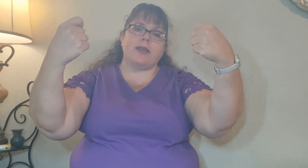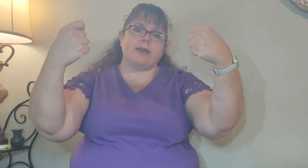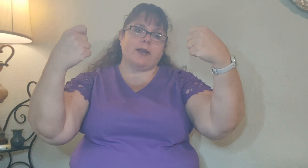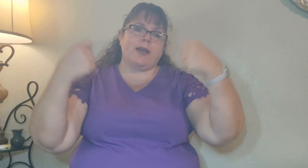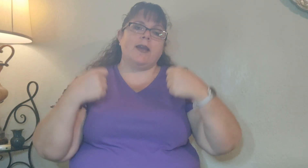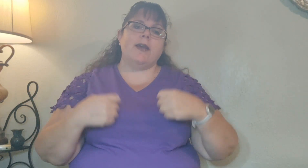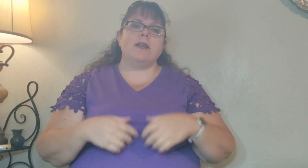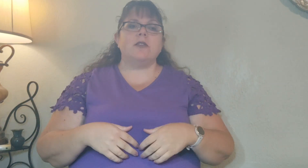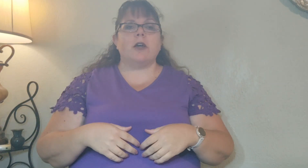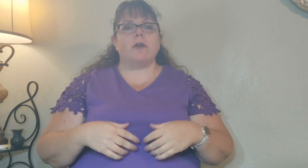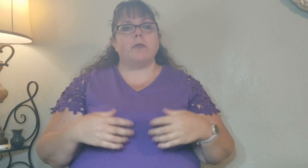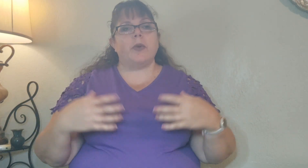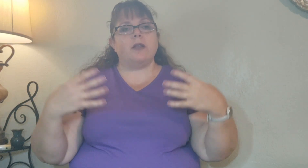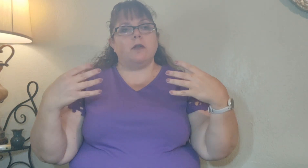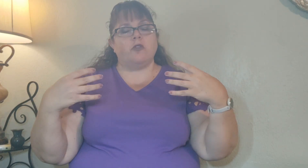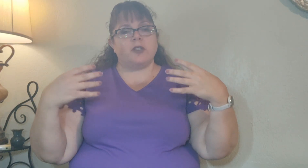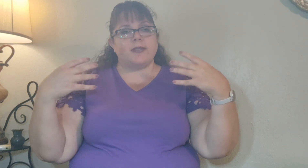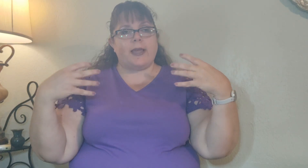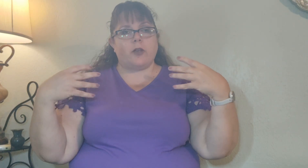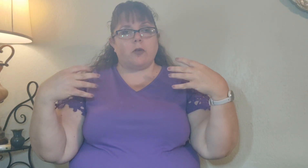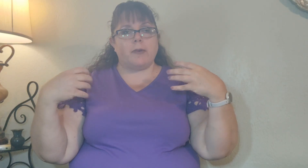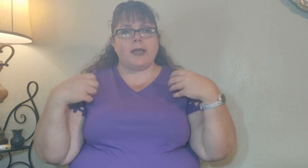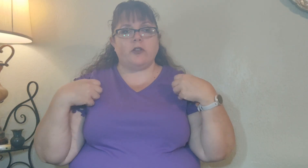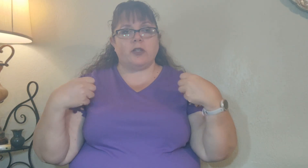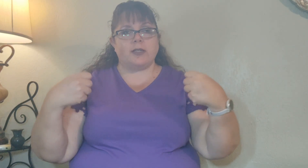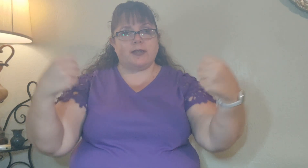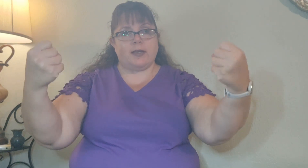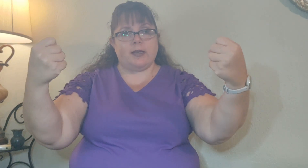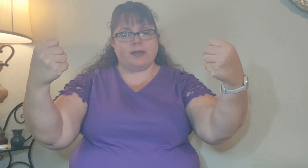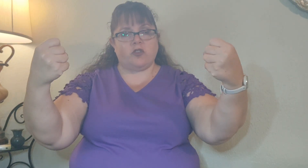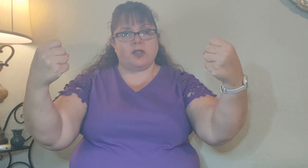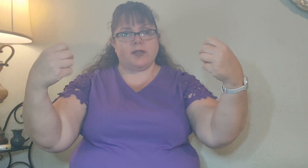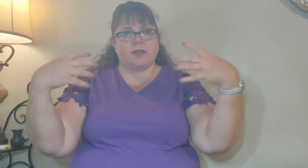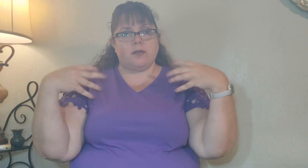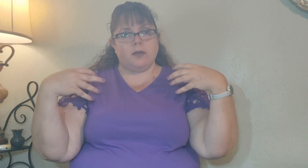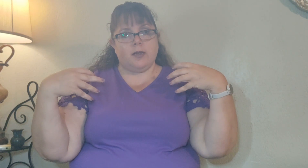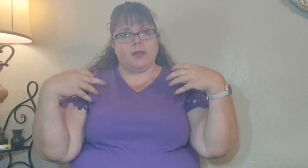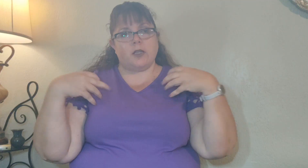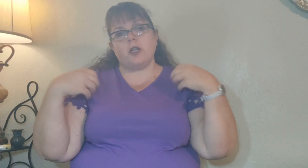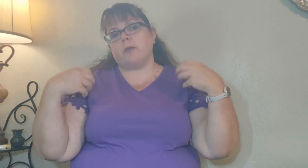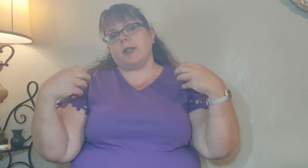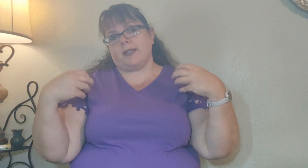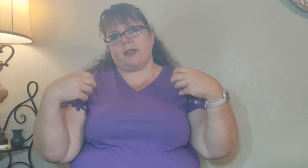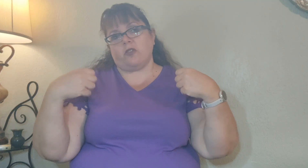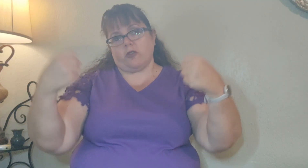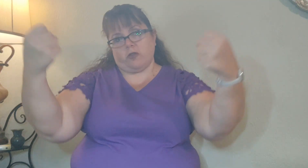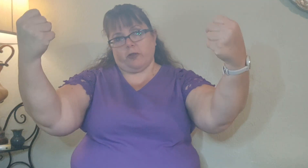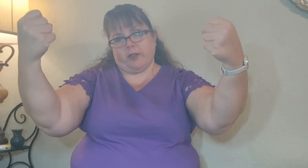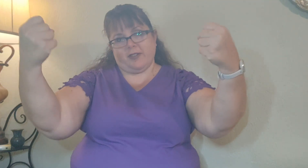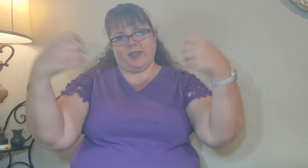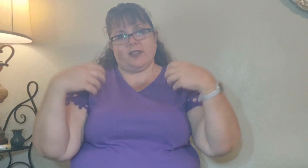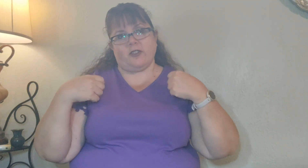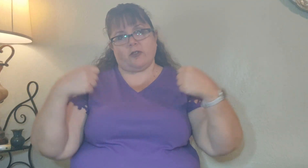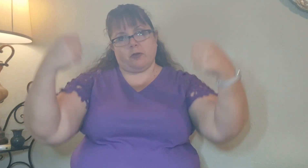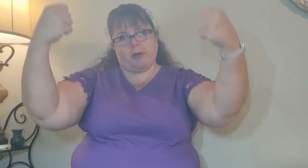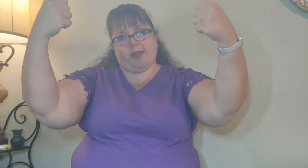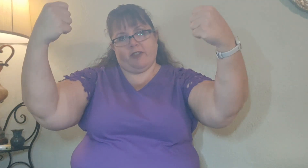healing. So, but just saying courageous, it's just, you don't really touch your shoulders. It's just